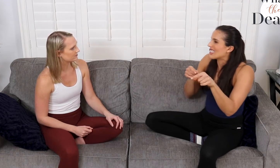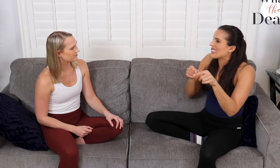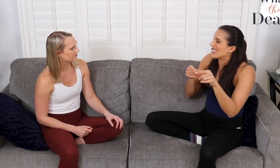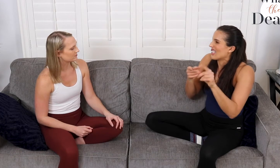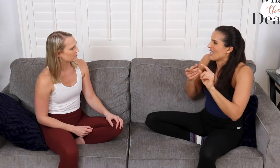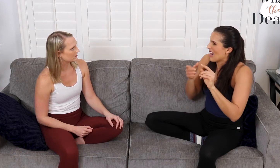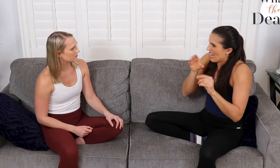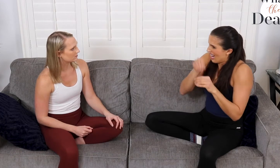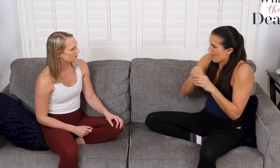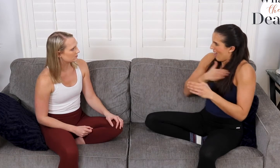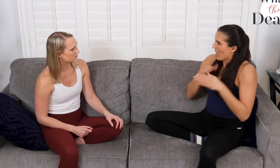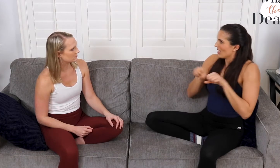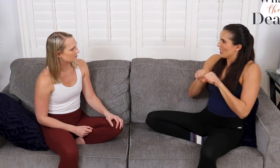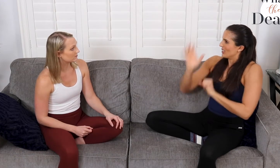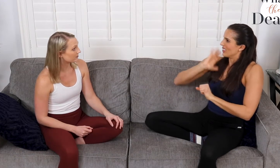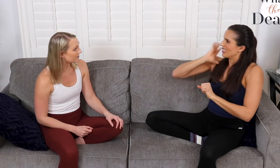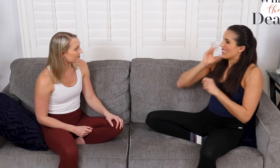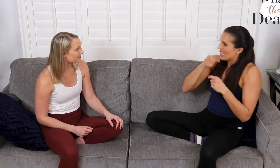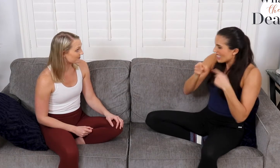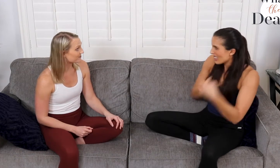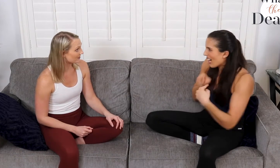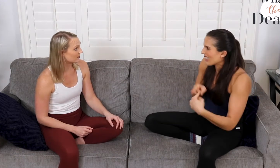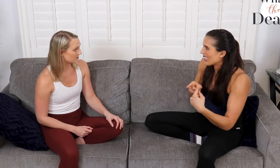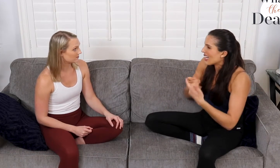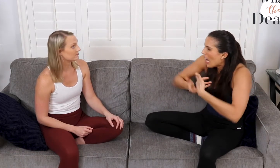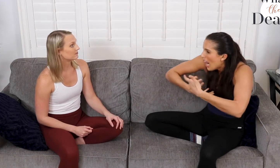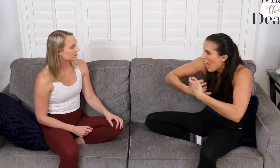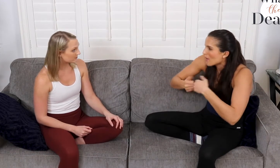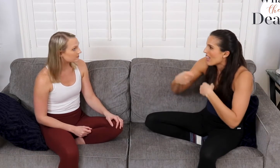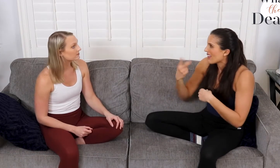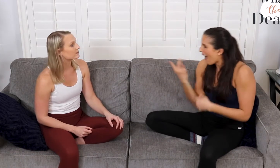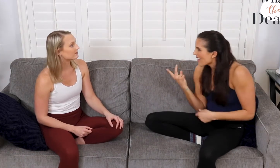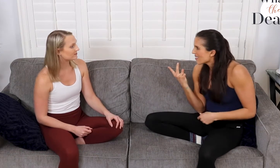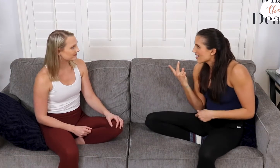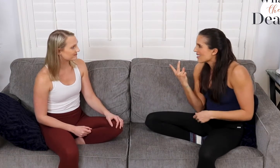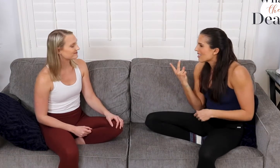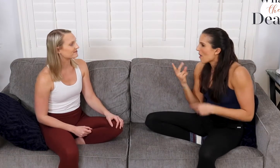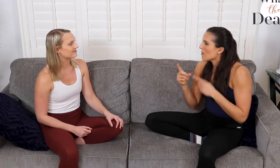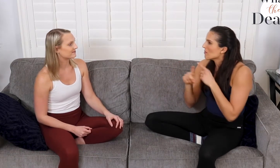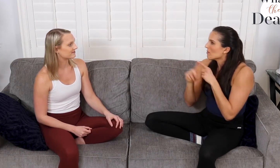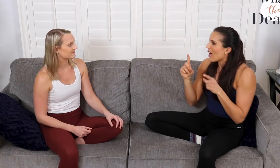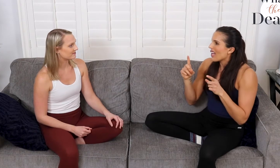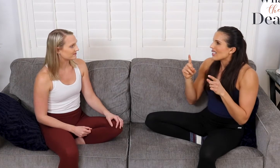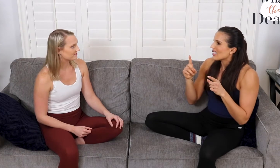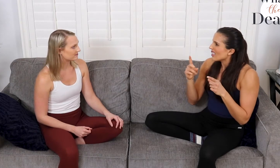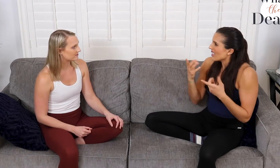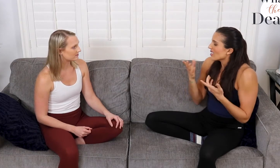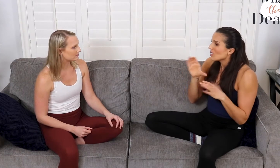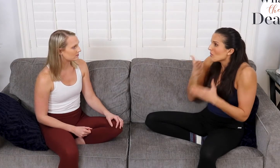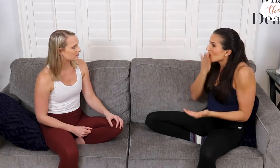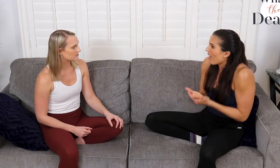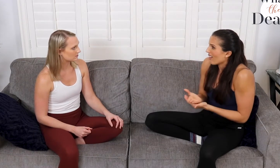so motivated to continue with it, to the point where I finally had a moment of, oh my God, I feel